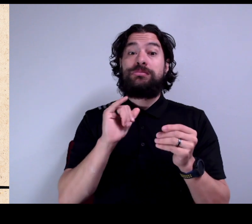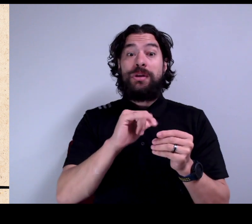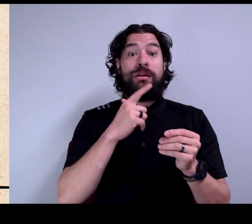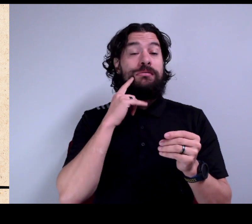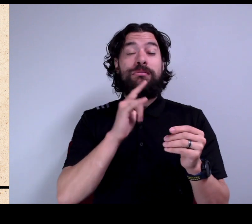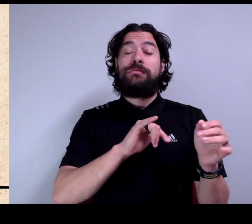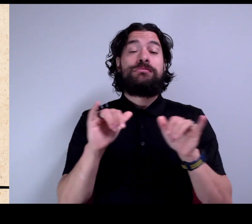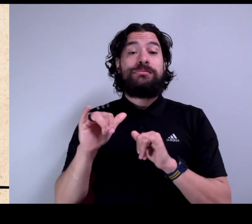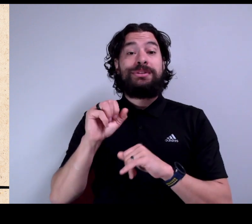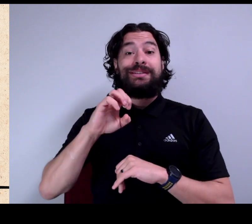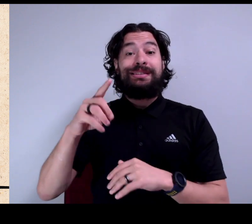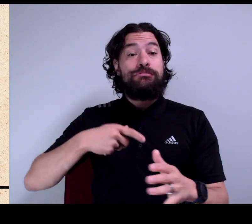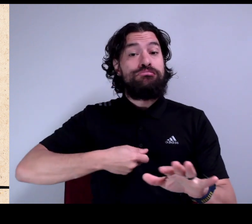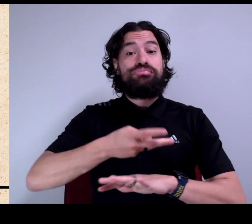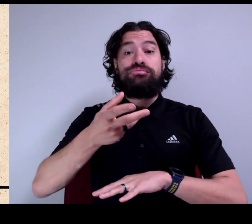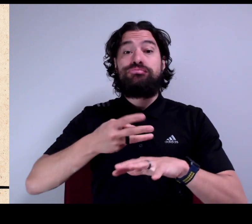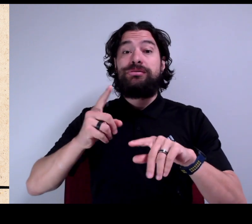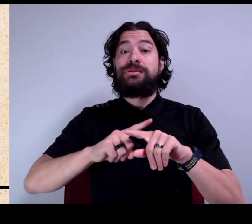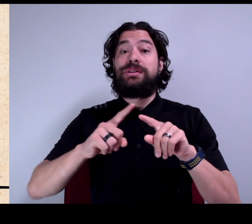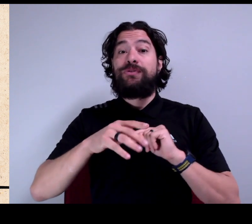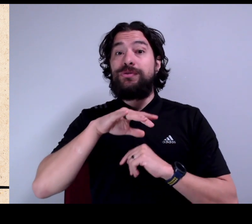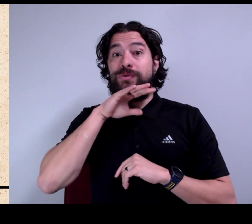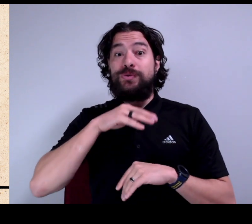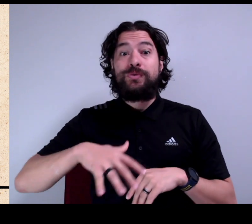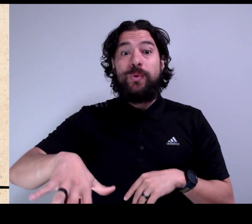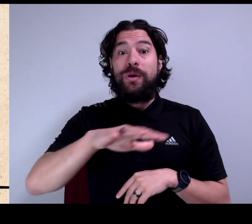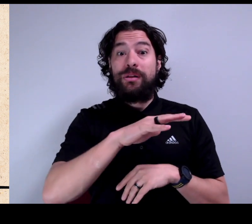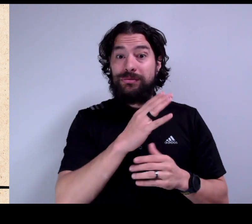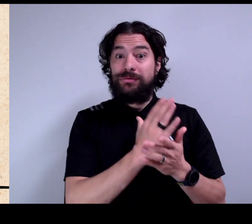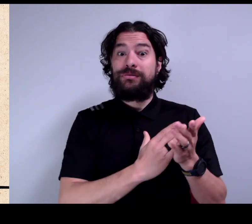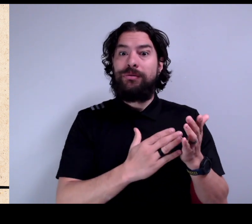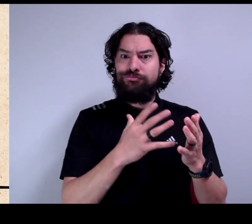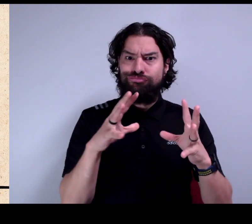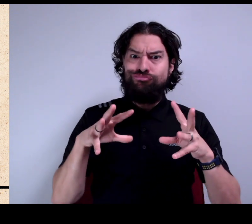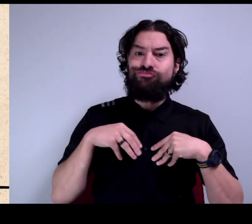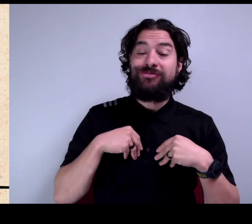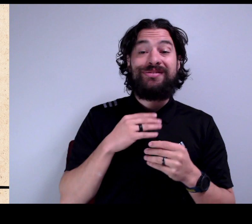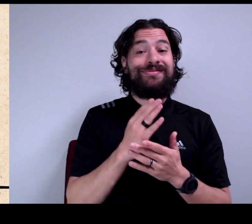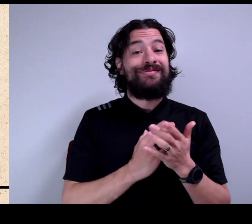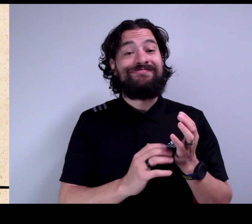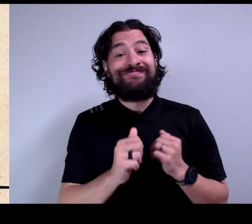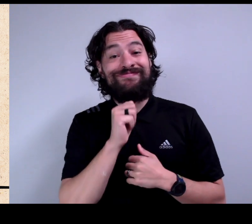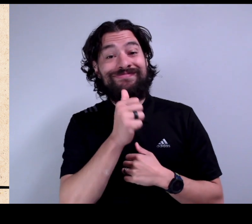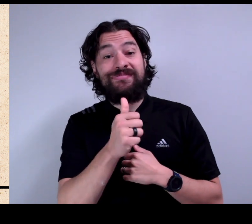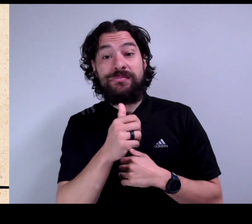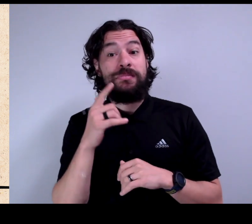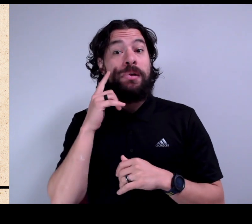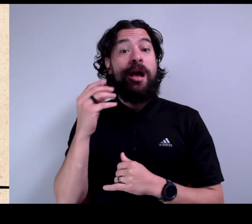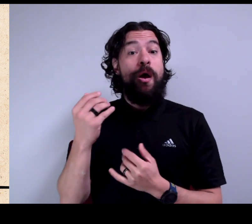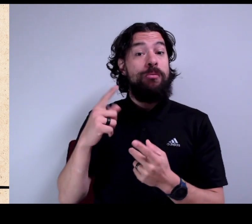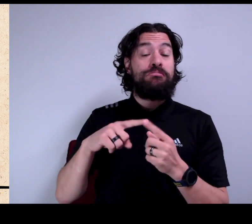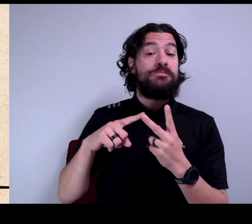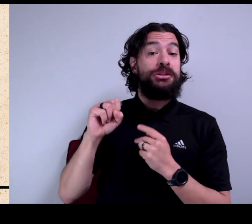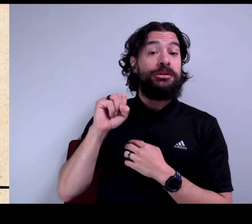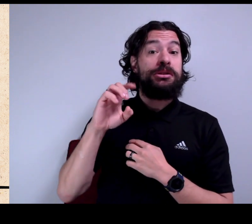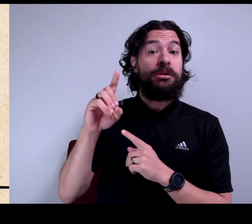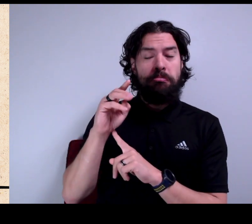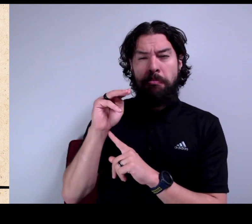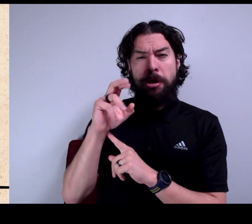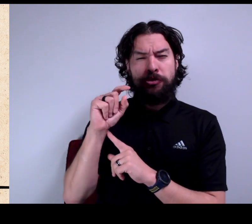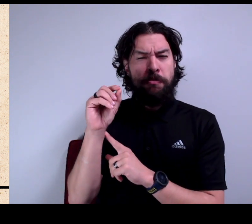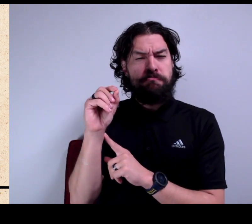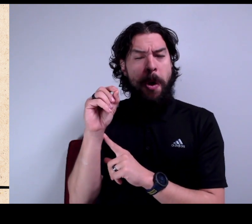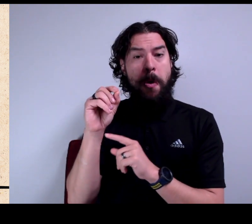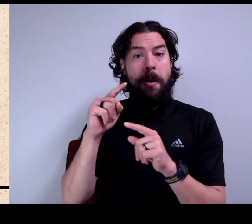says that his message is like seed falling on different types of soil. Some are receptive, some are not. Or it's like a mustard seed that's